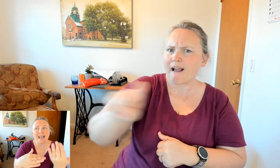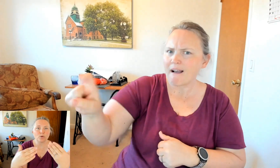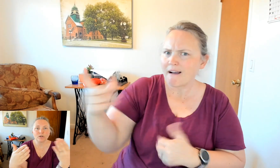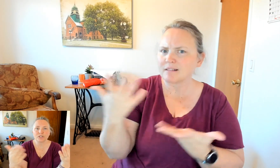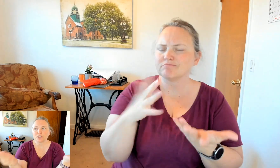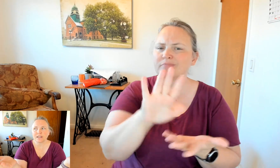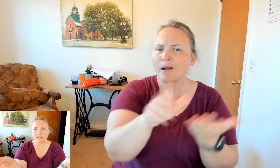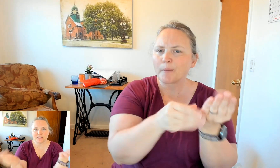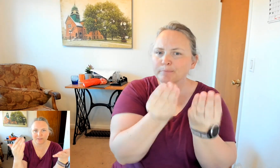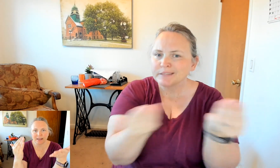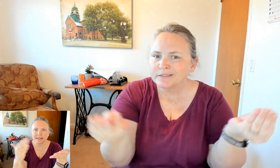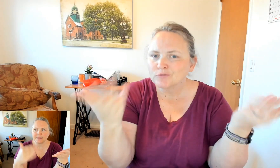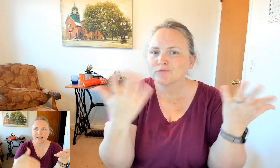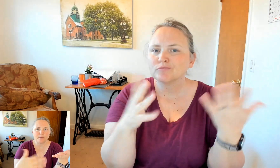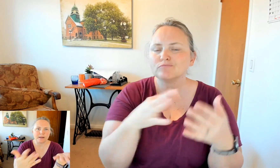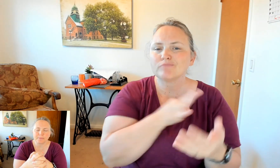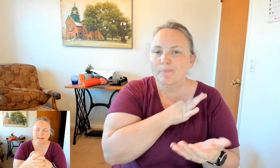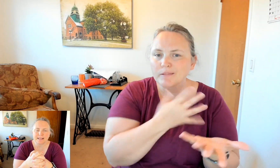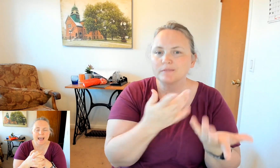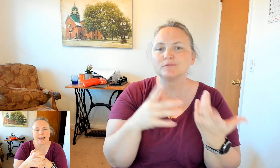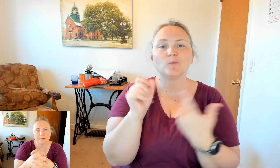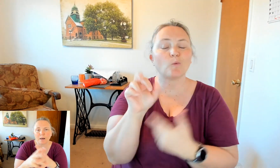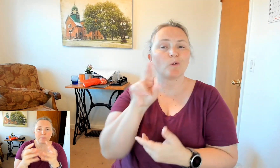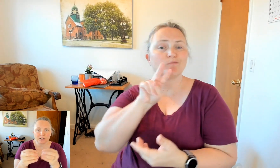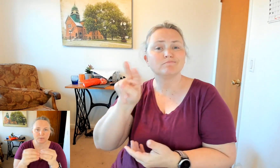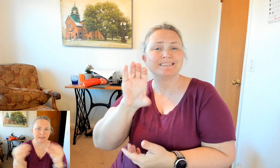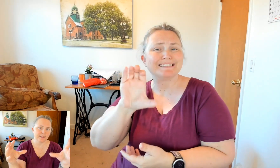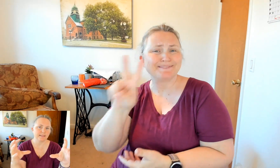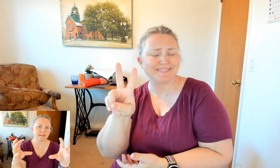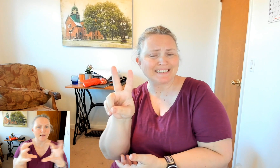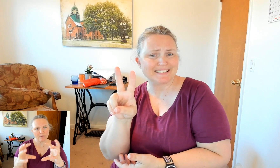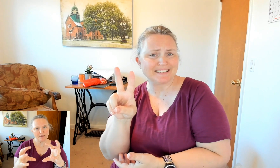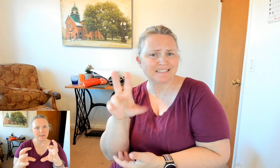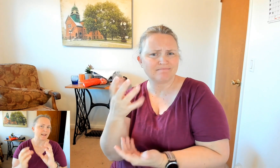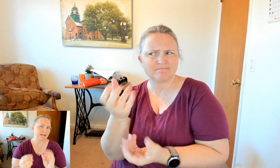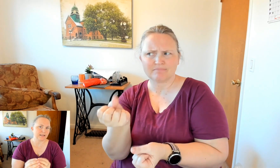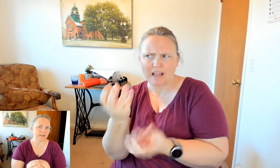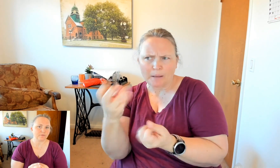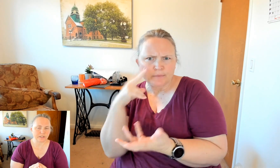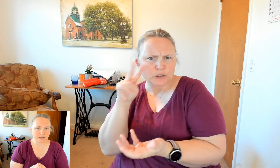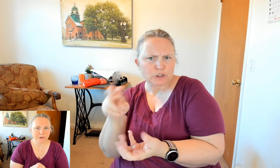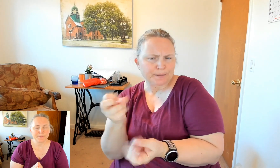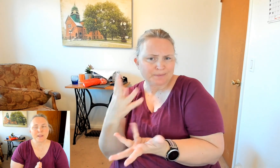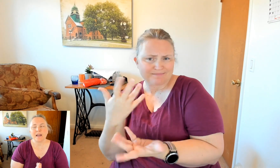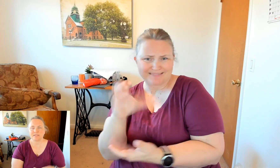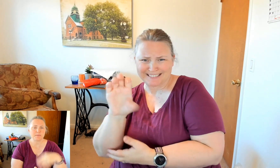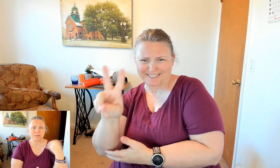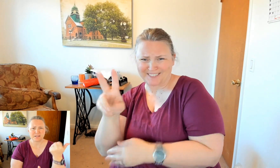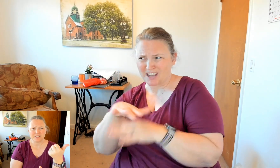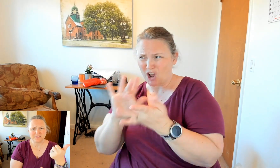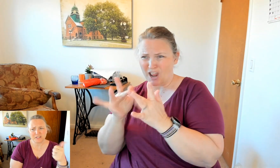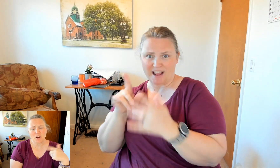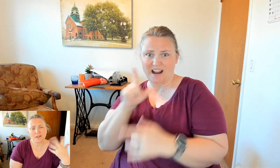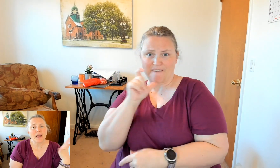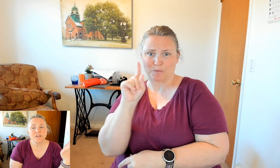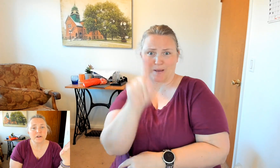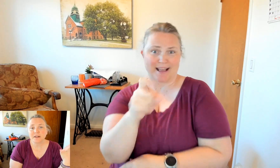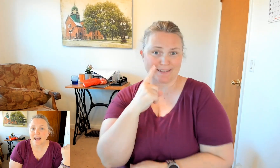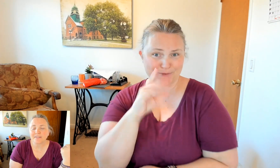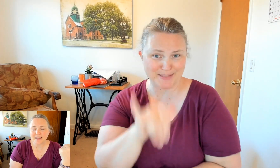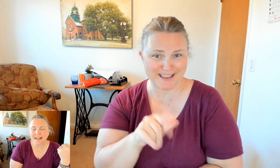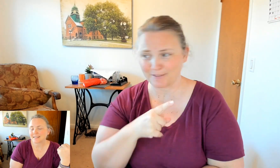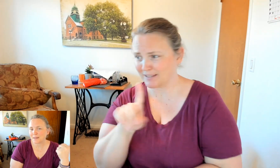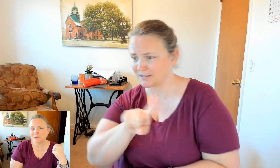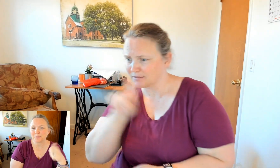materials, or just look at their CV and see how many things they had published within the time frame that they needed for tenure. Sometimes their CVs are online. You don't